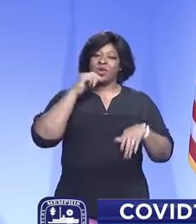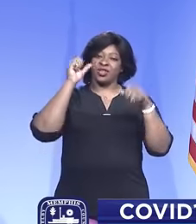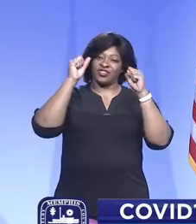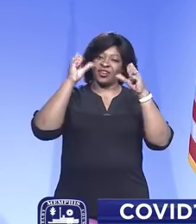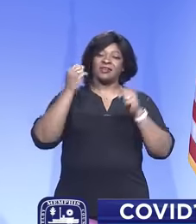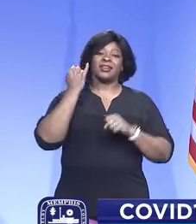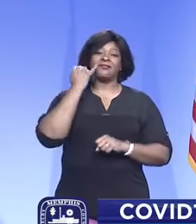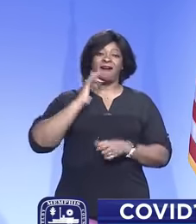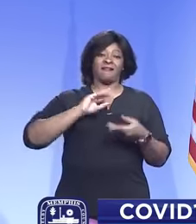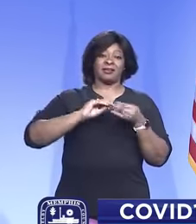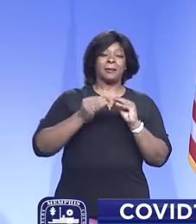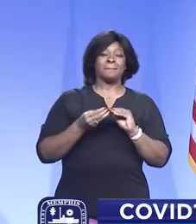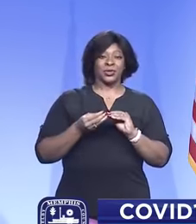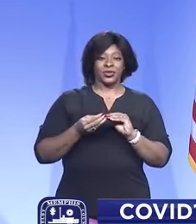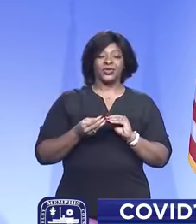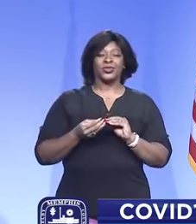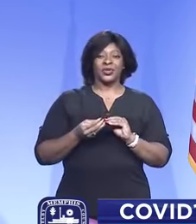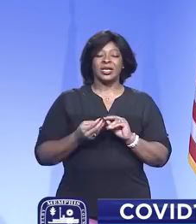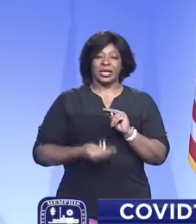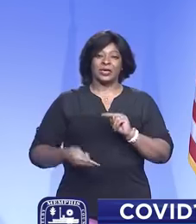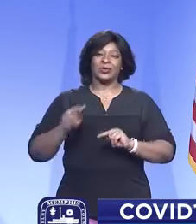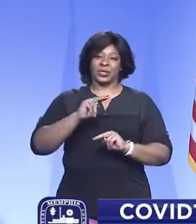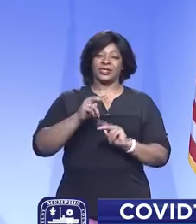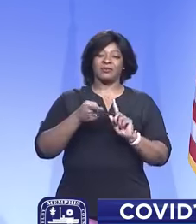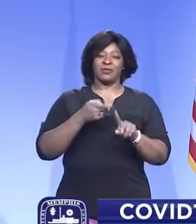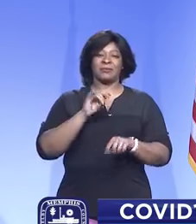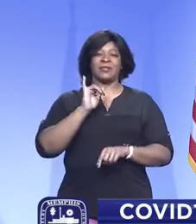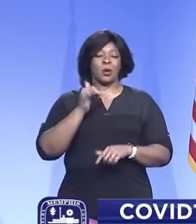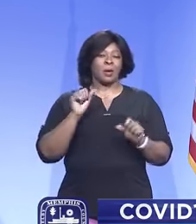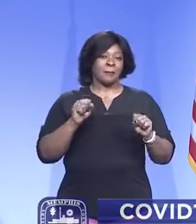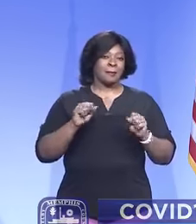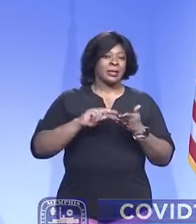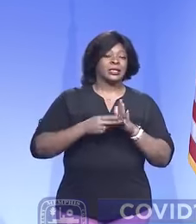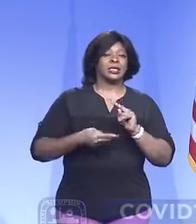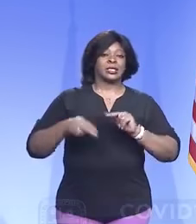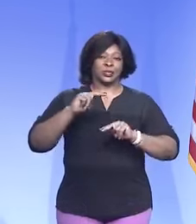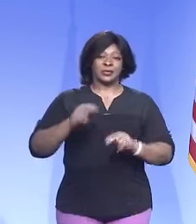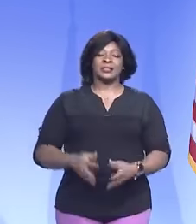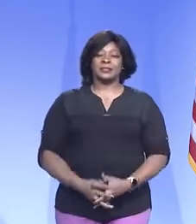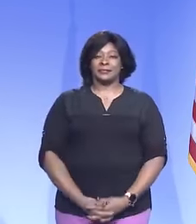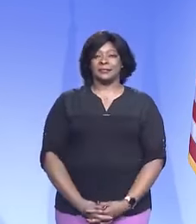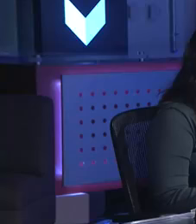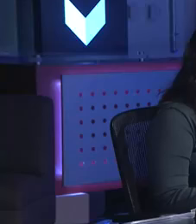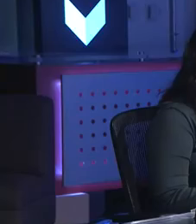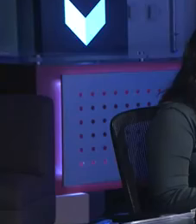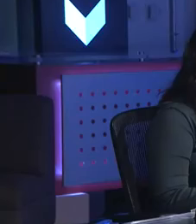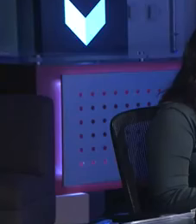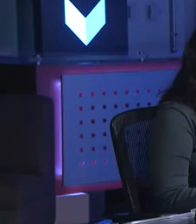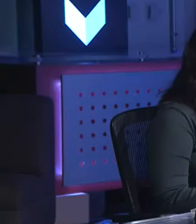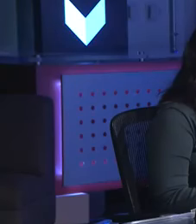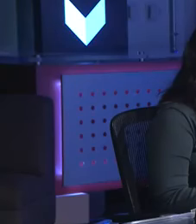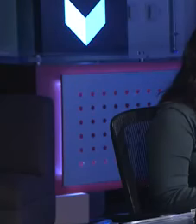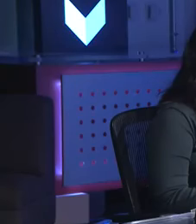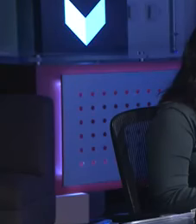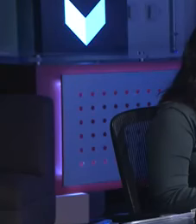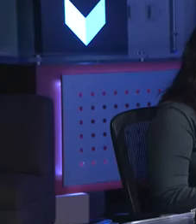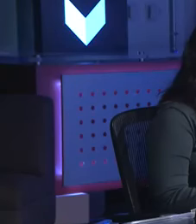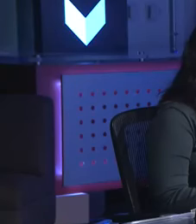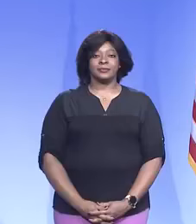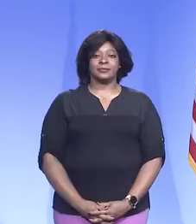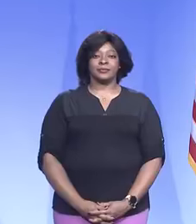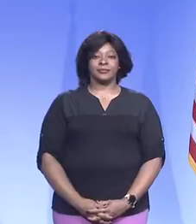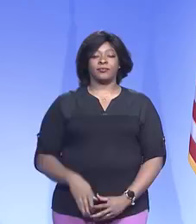us if our numbers increase, continue to increase. Brad Broders, Local 24.